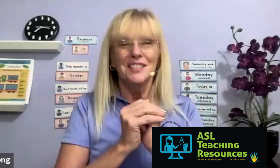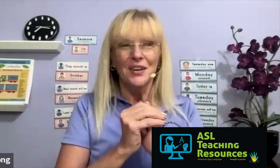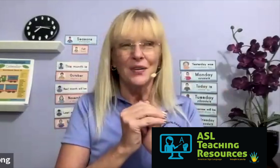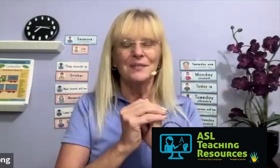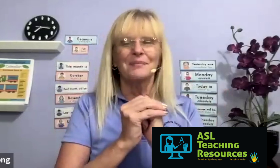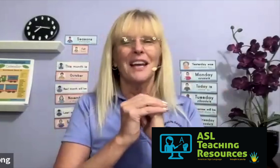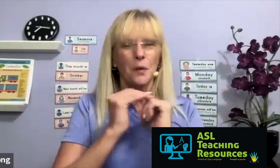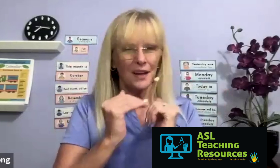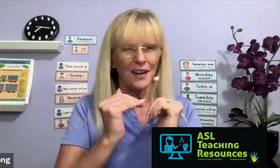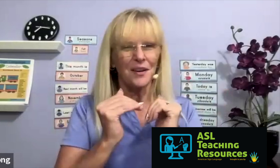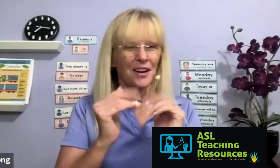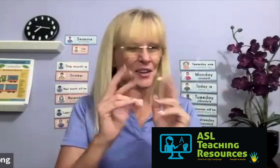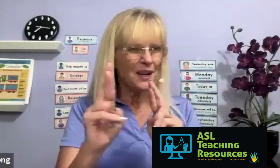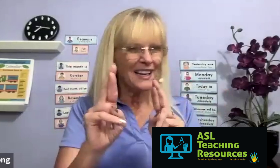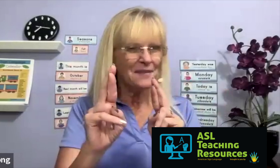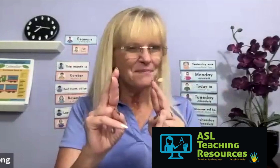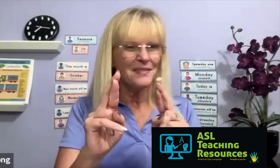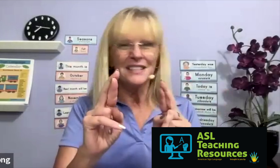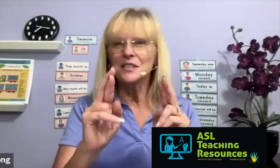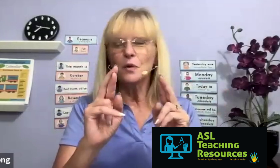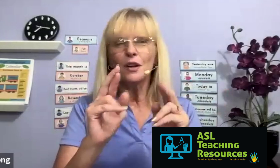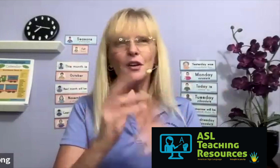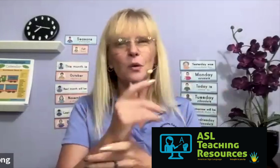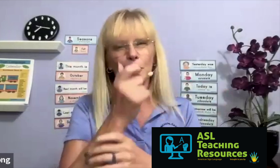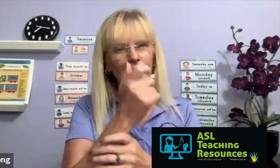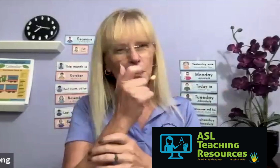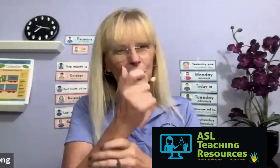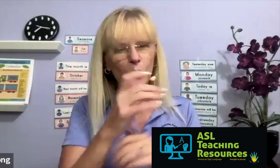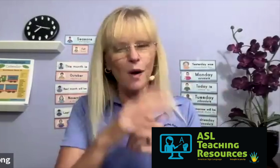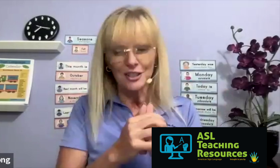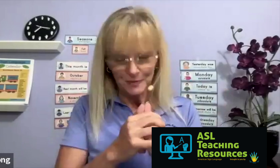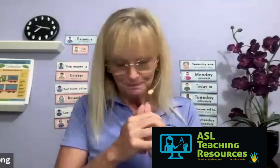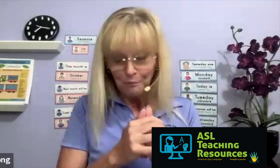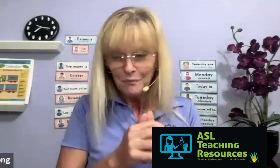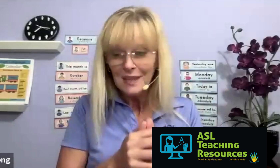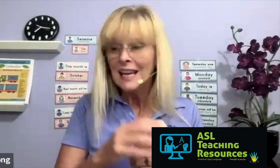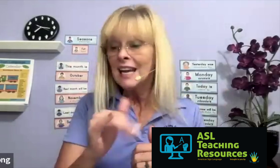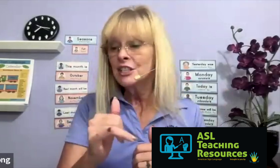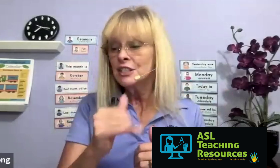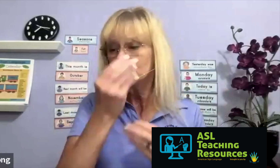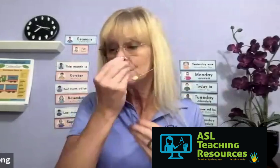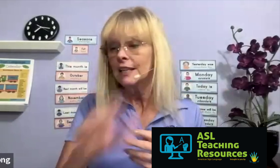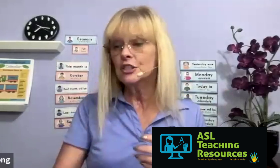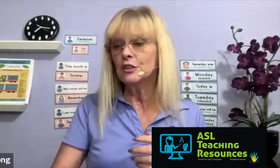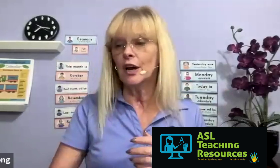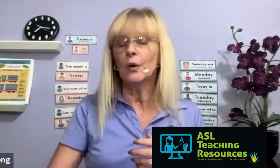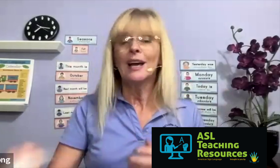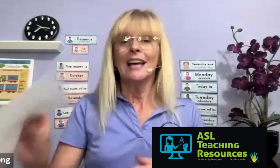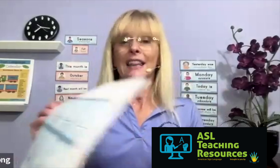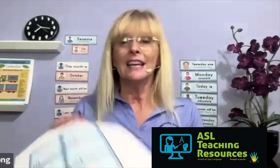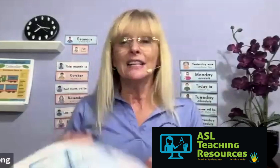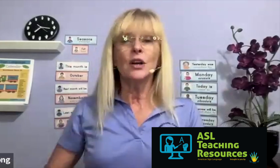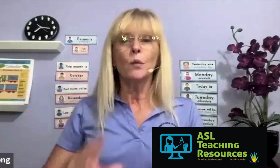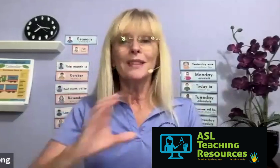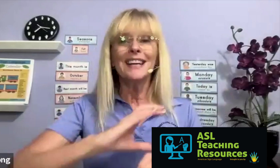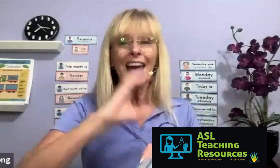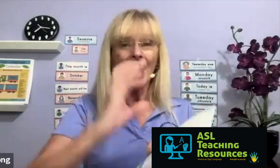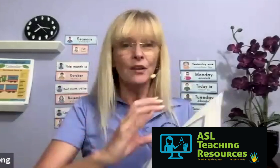So here we go. Are you ready? This is where you're going to really want to watch. And just so to let you know, these go with the calendar